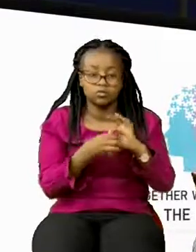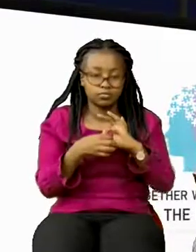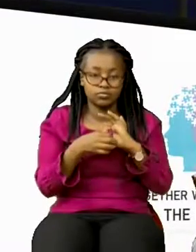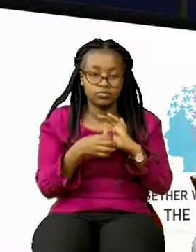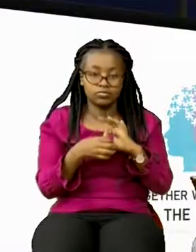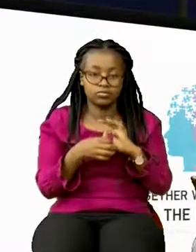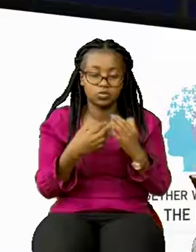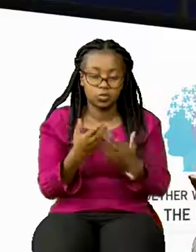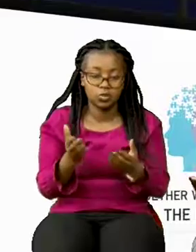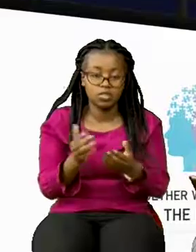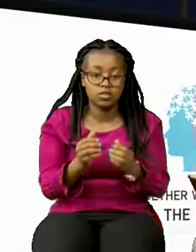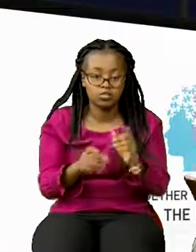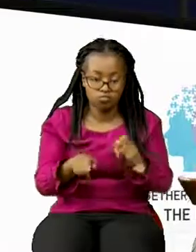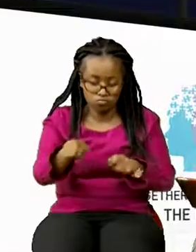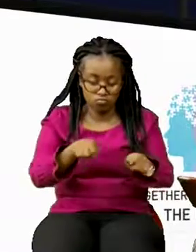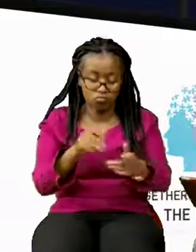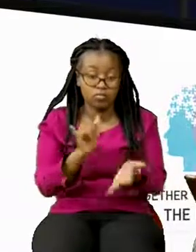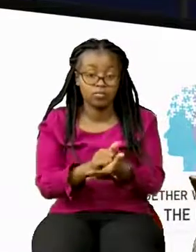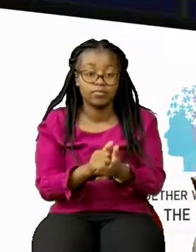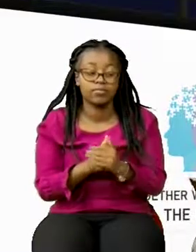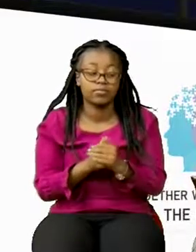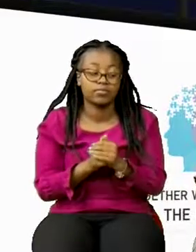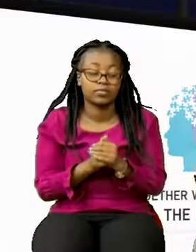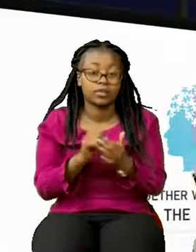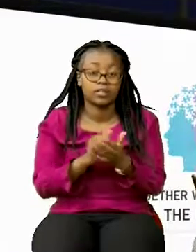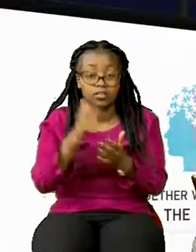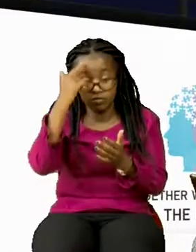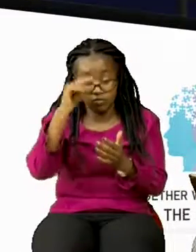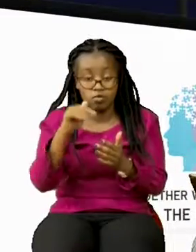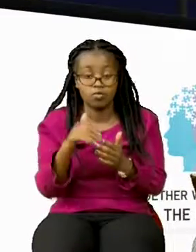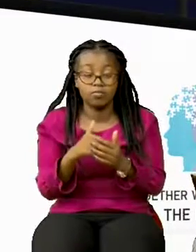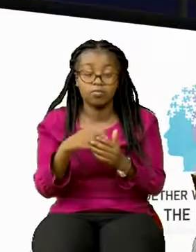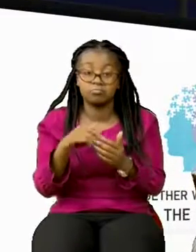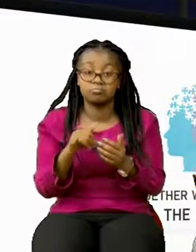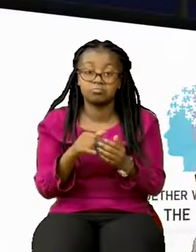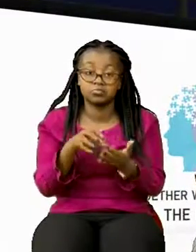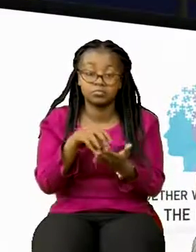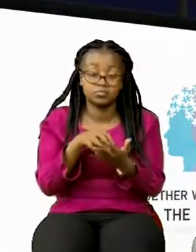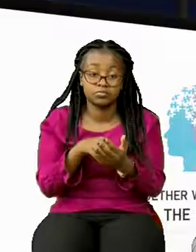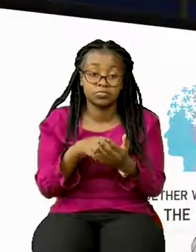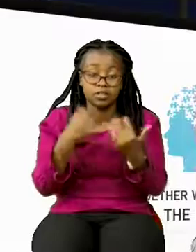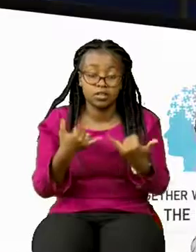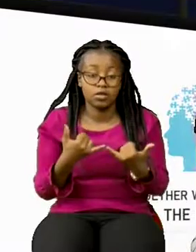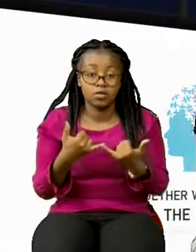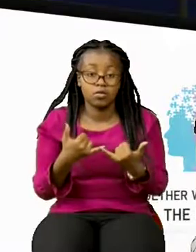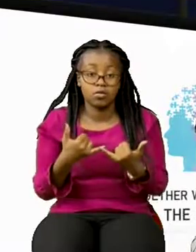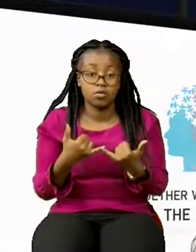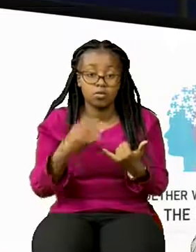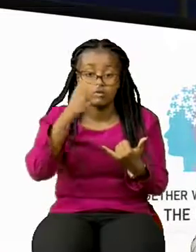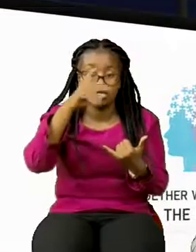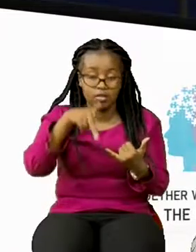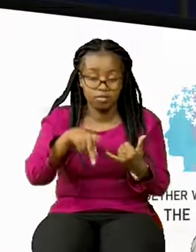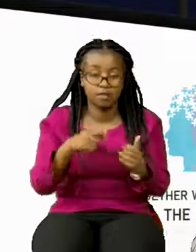to actually control it. That's for epilepsy and convulsive disorders. So we move on to